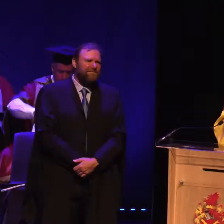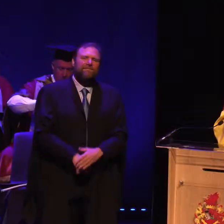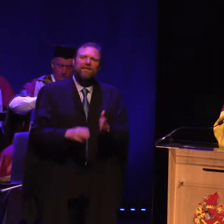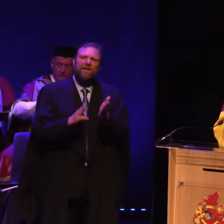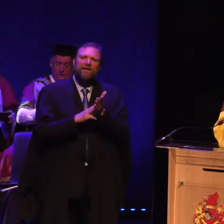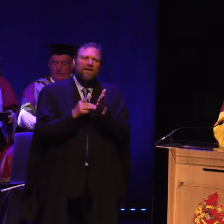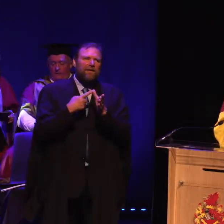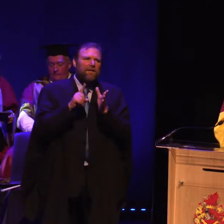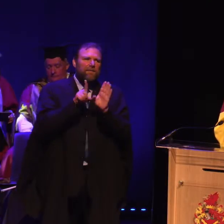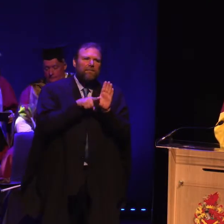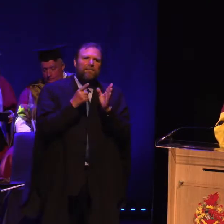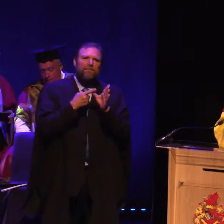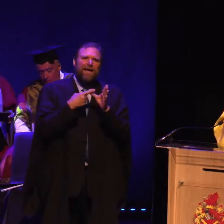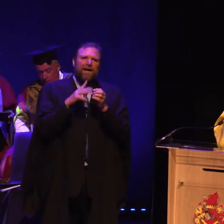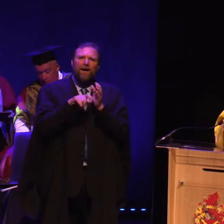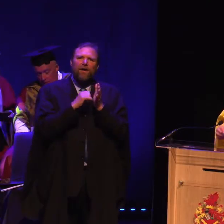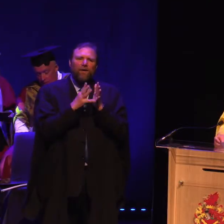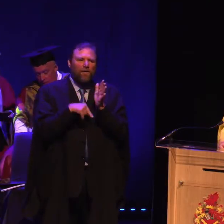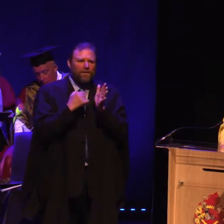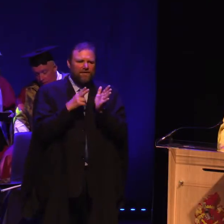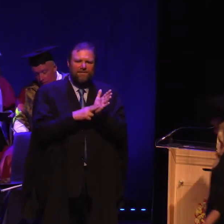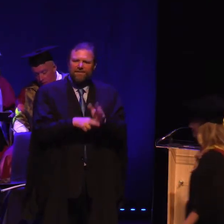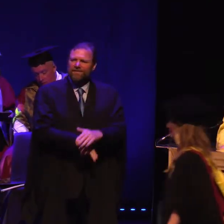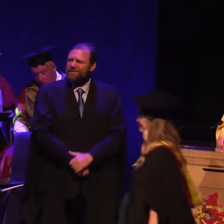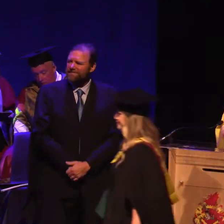Maya Bethany Carter.